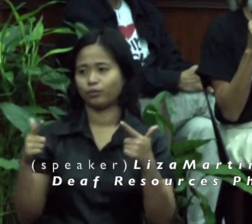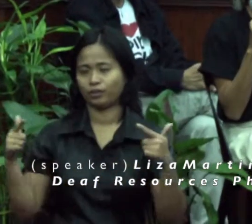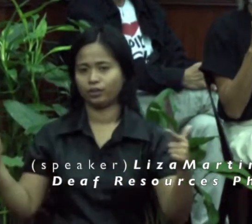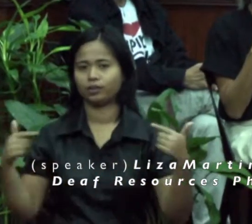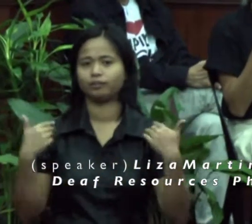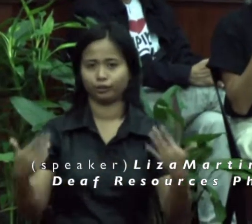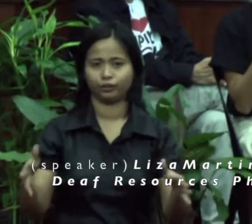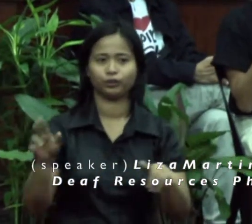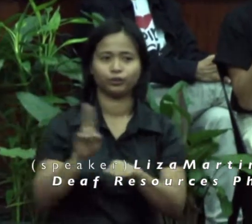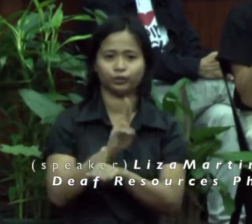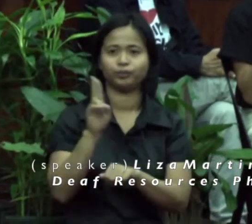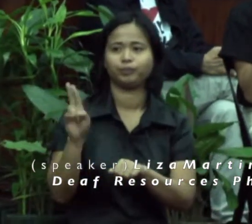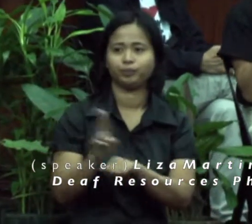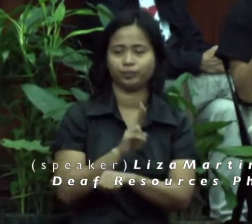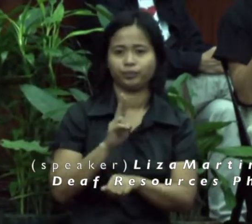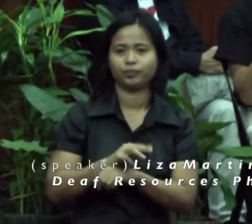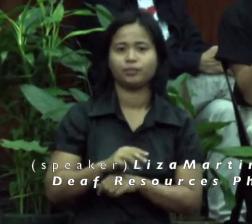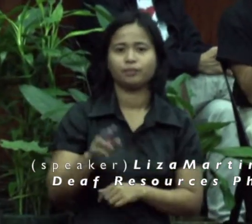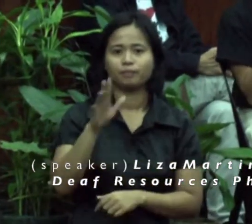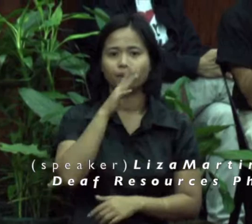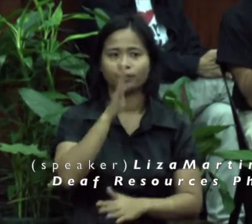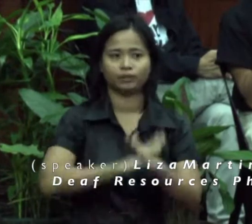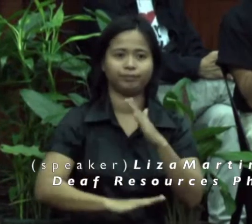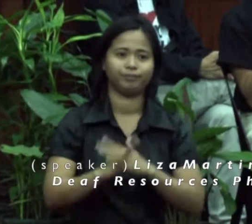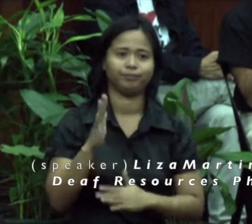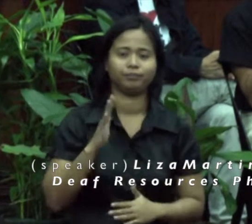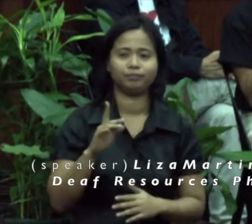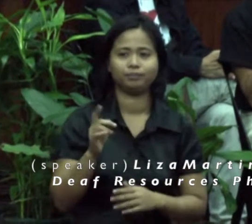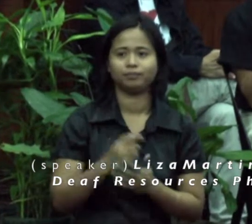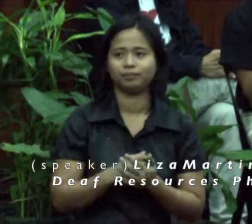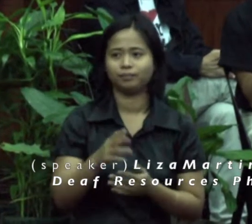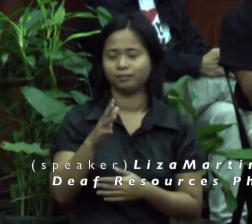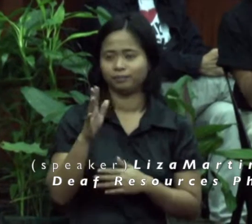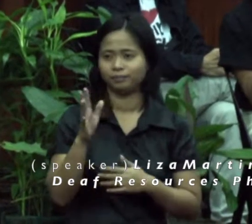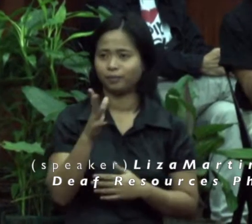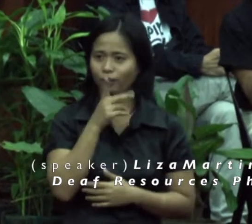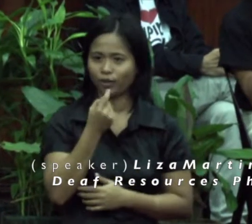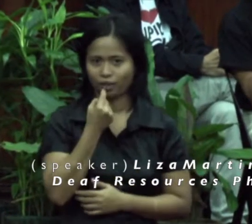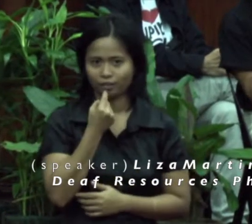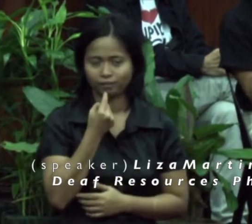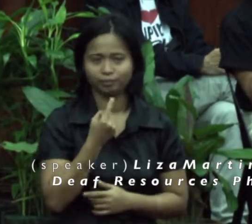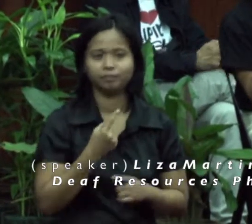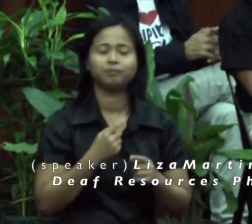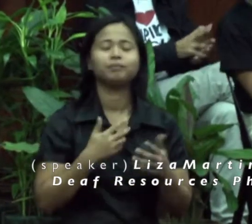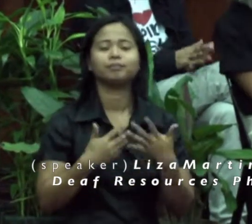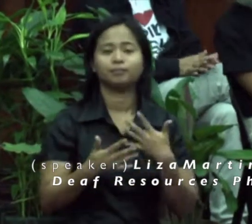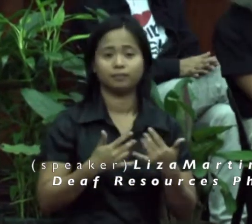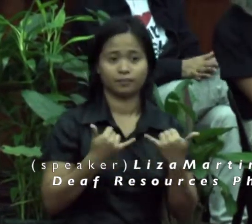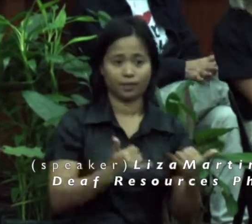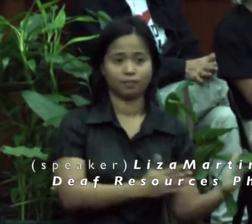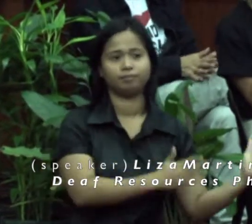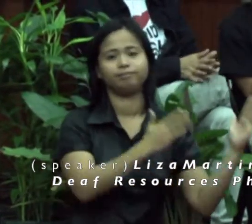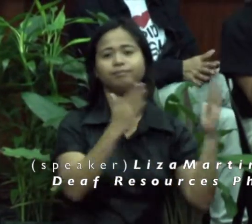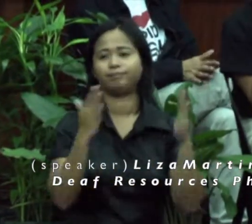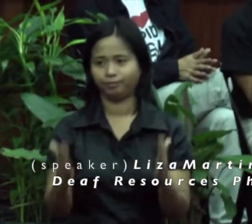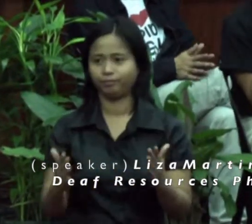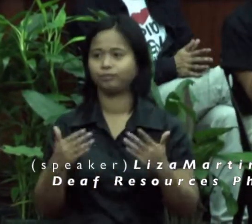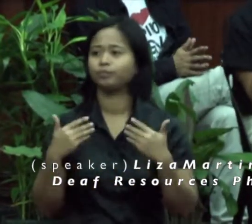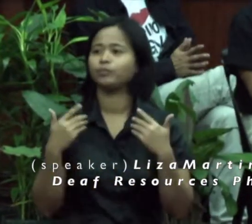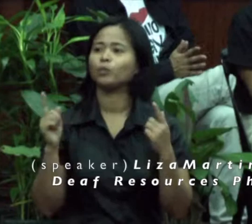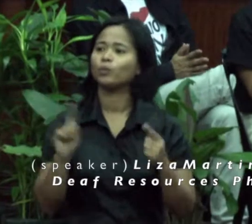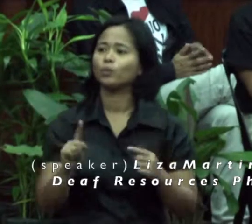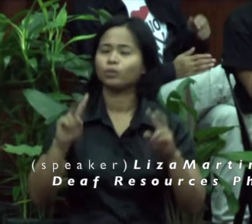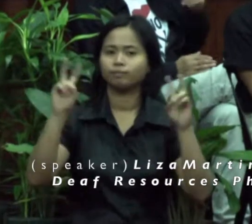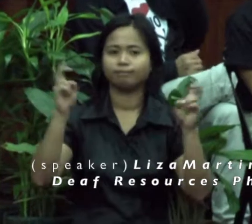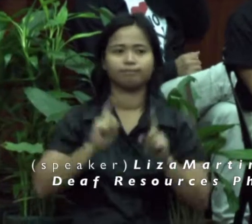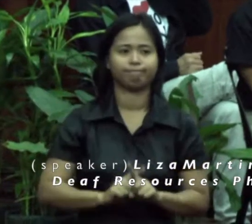19 languages so far are considered mother languages. So that's it. That is the context that we're moving in. So now I'm going to talk about a